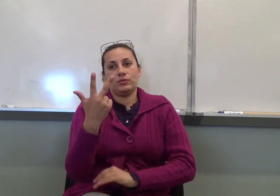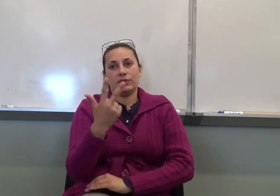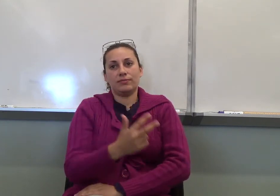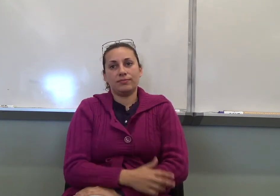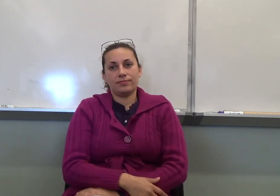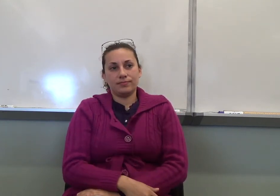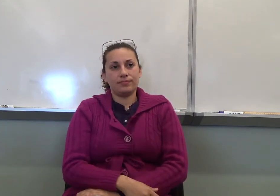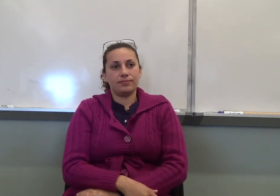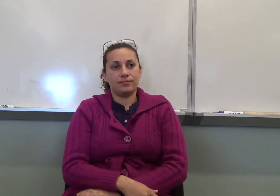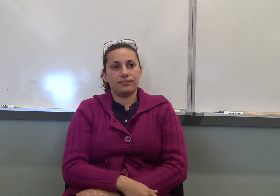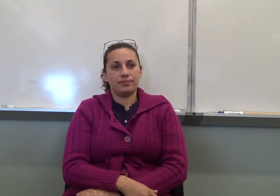Okay.